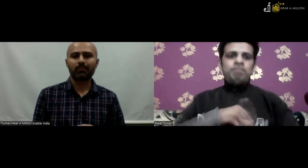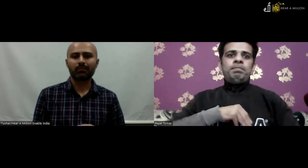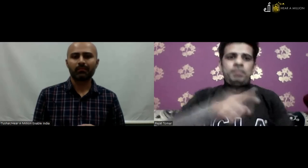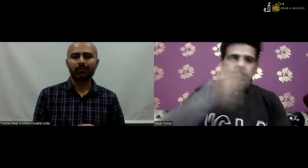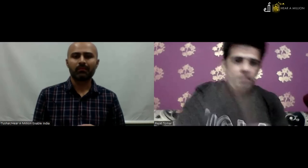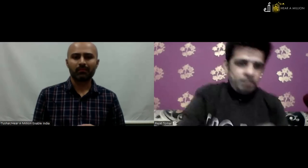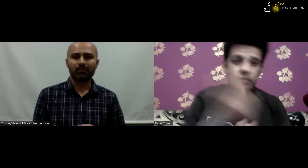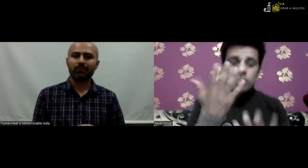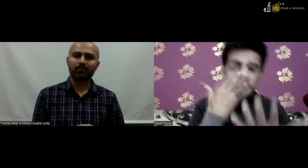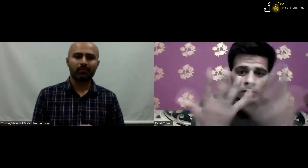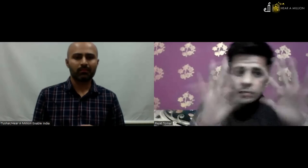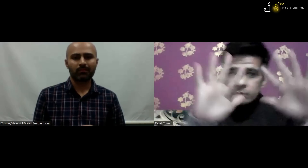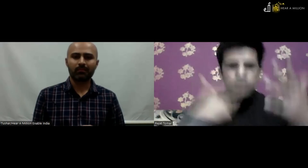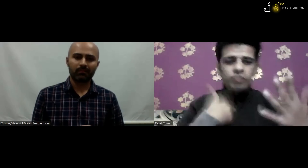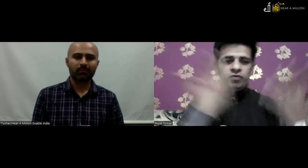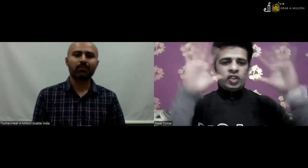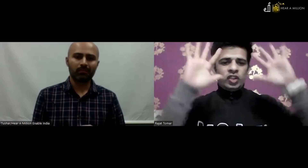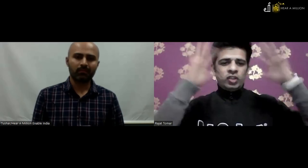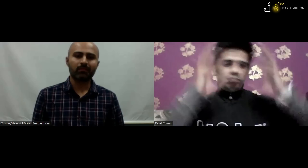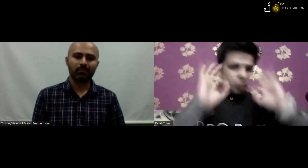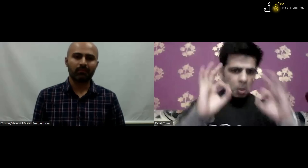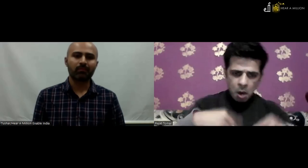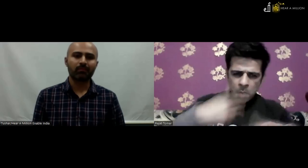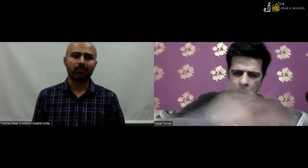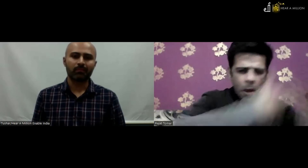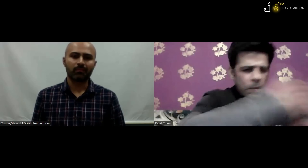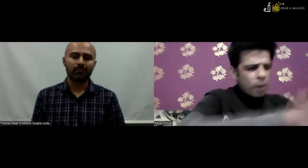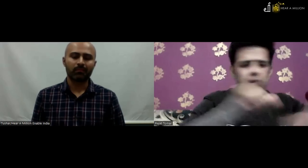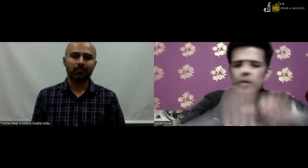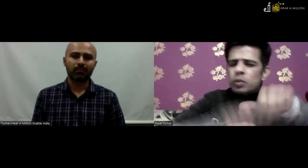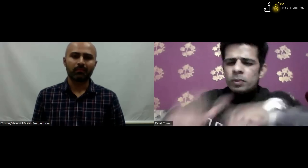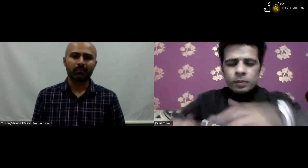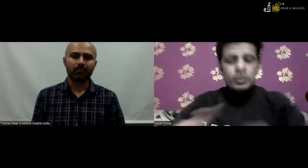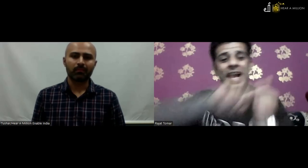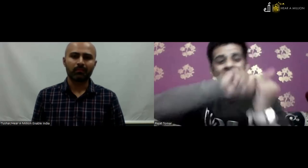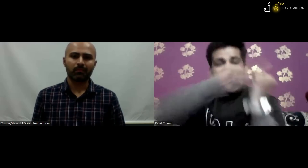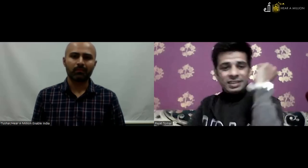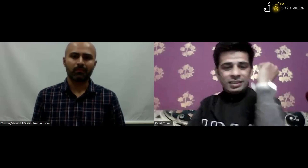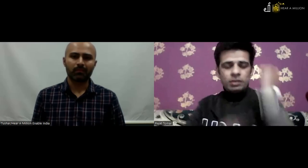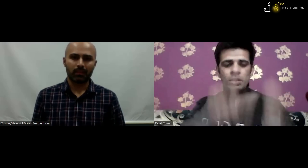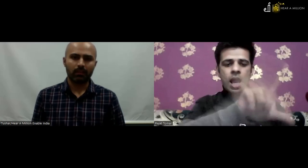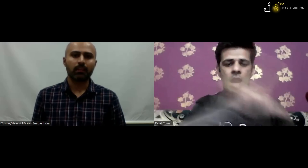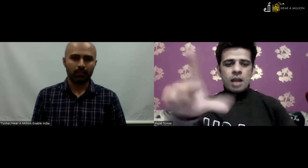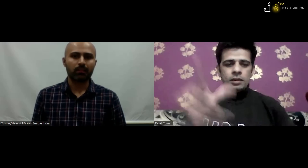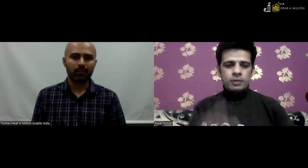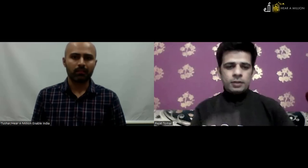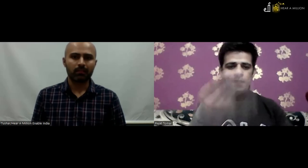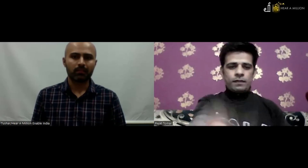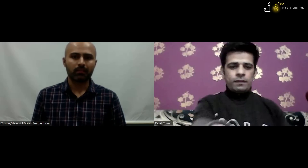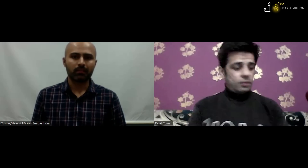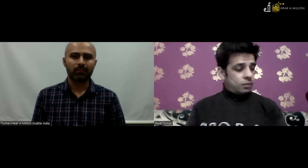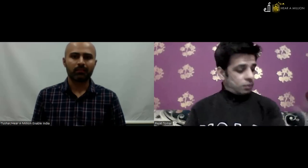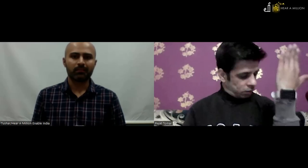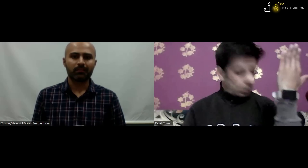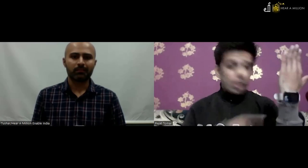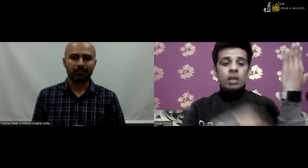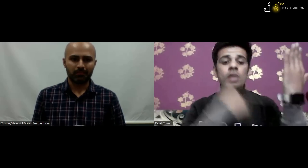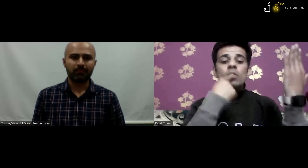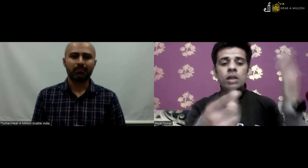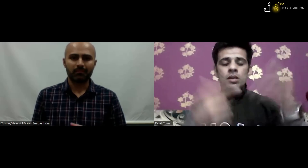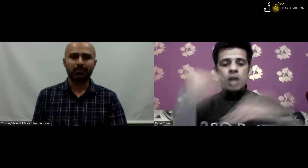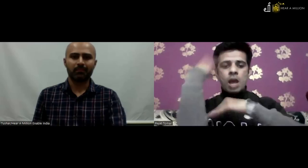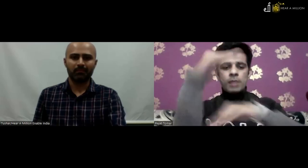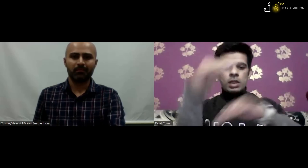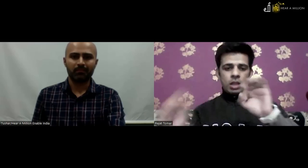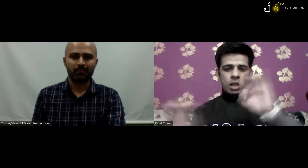RTO officer, they have mentioned that, yeah, I can get the test done. So the procedure is that, then